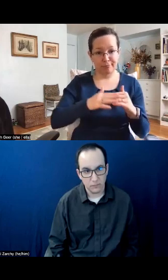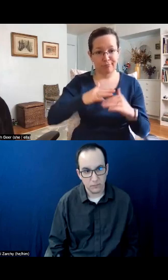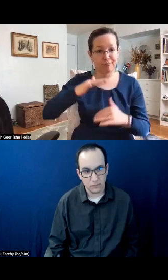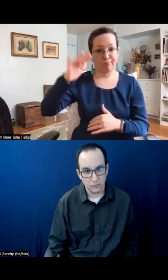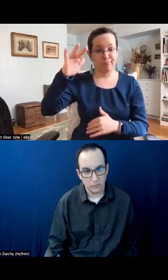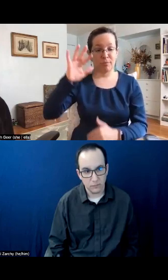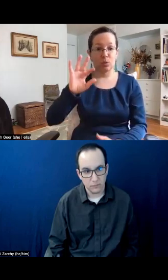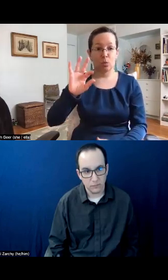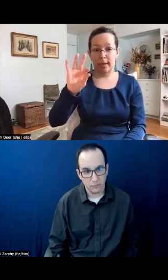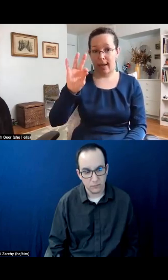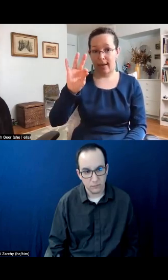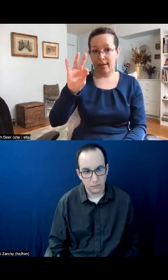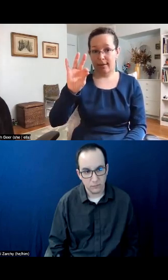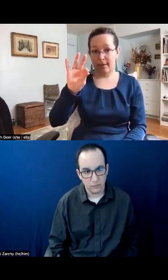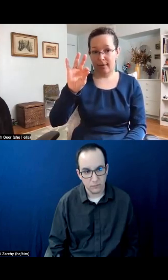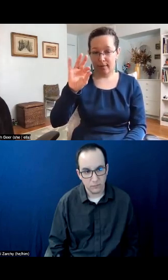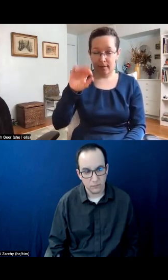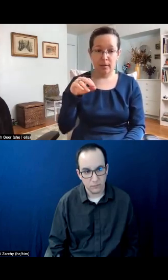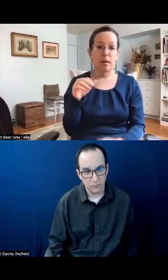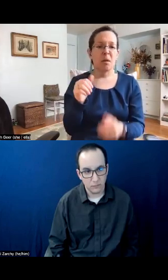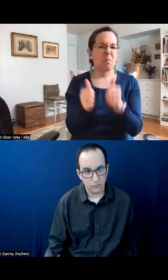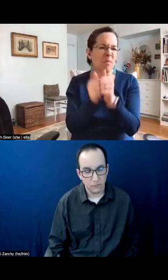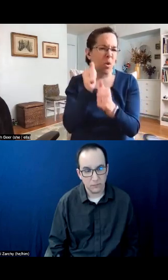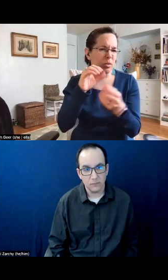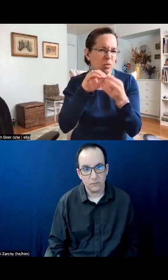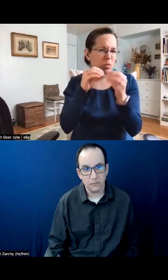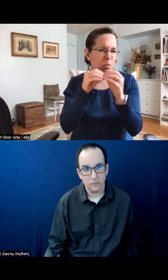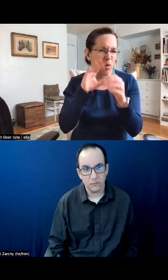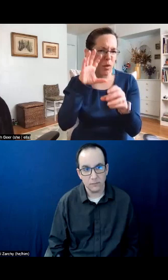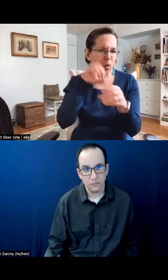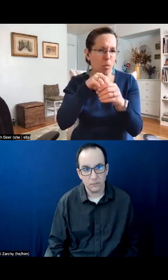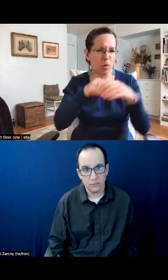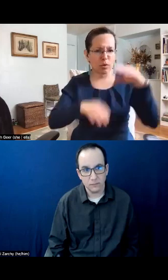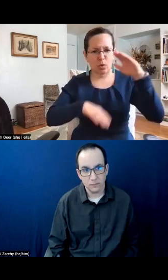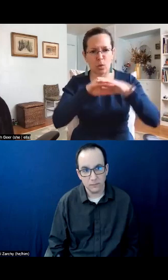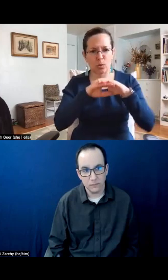the numerical systems. So for age, from